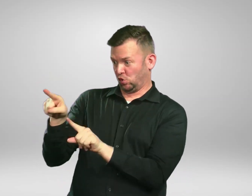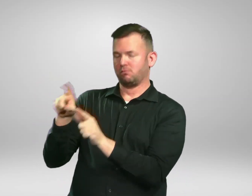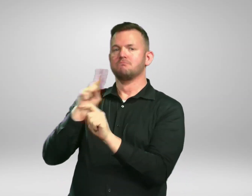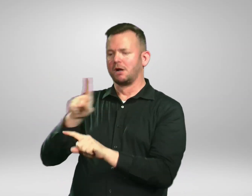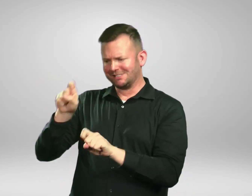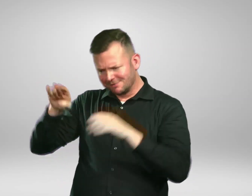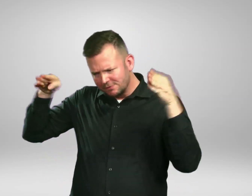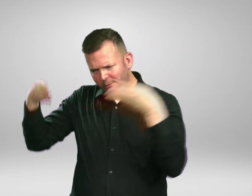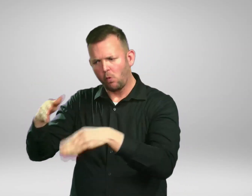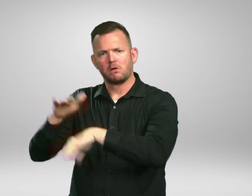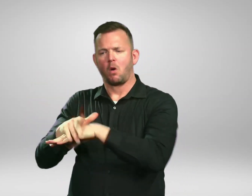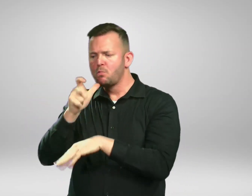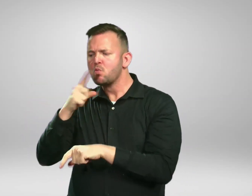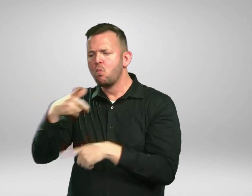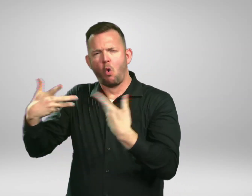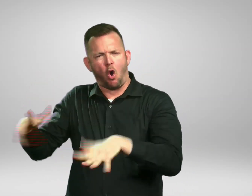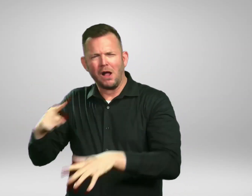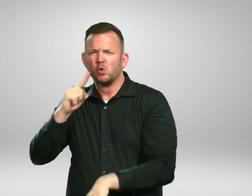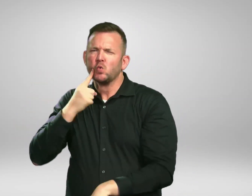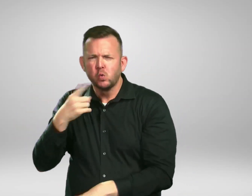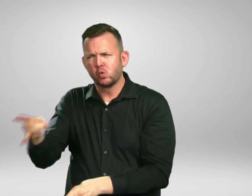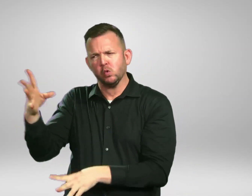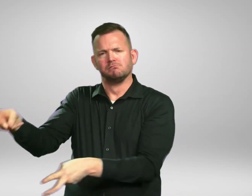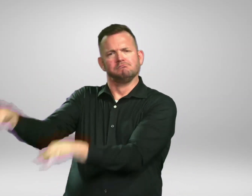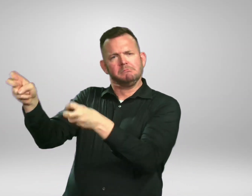serve those with the most critical needs.